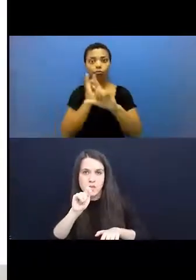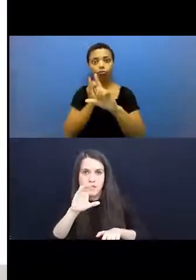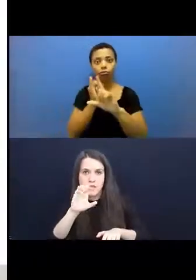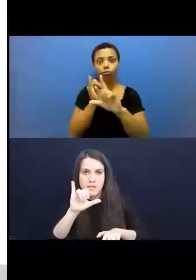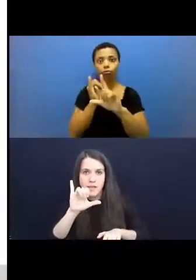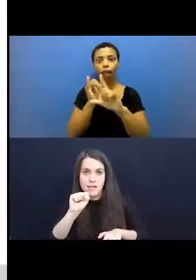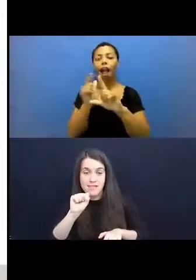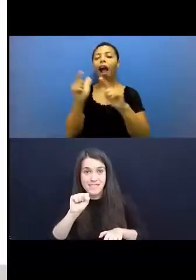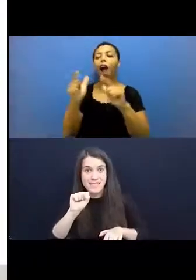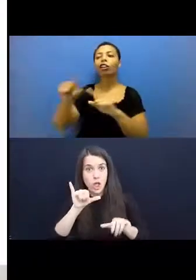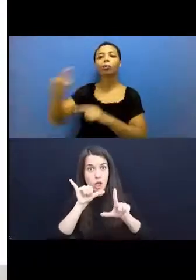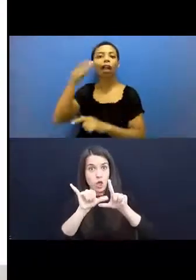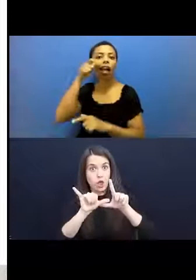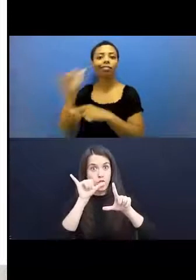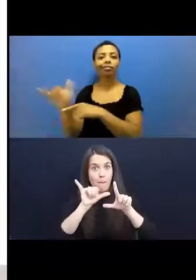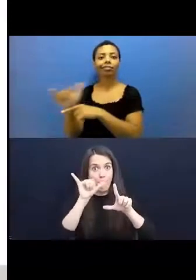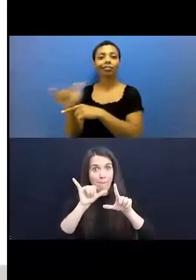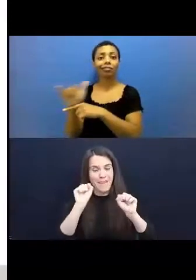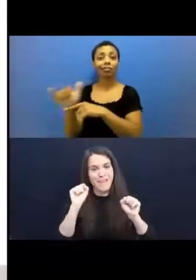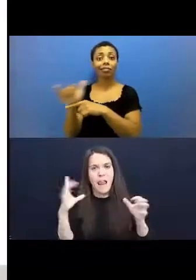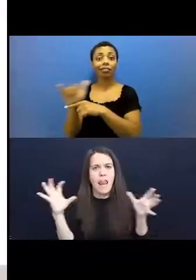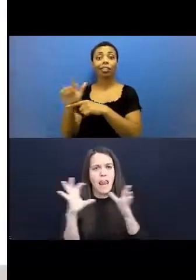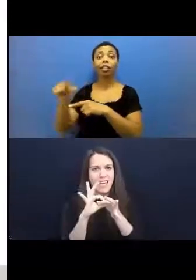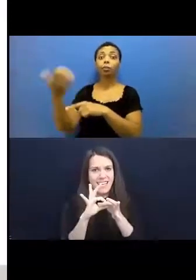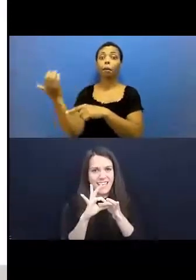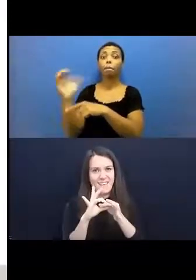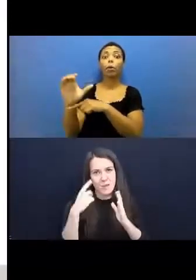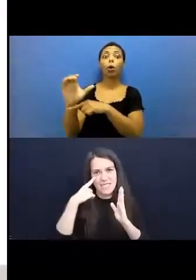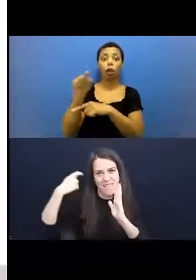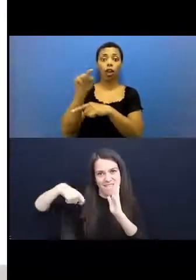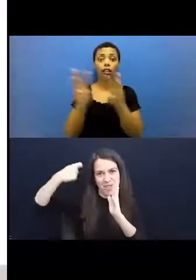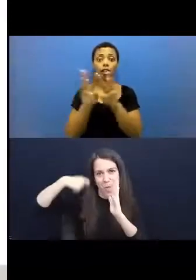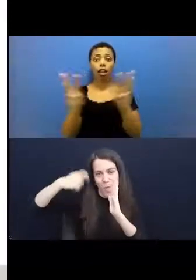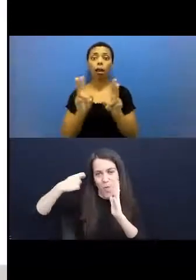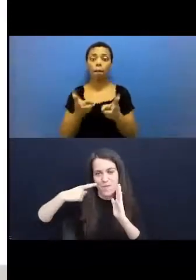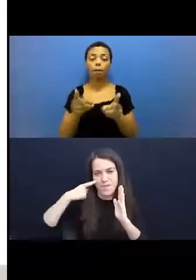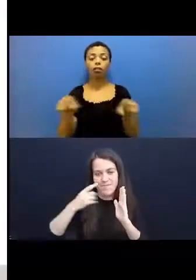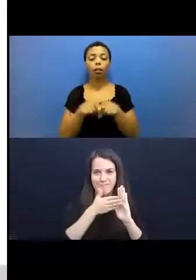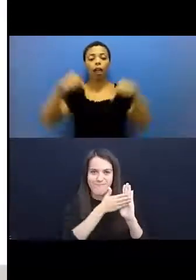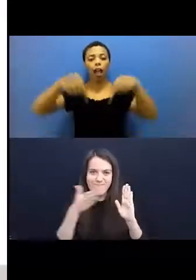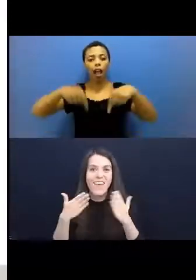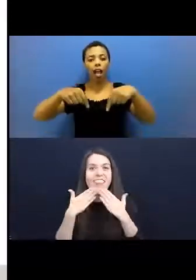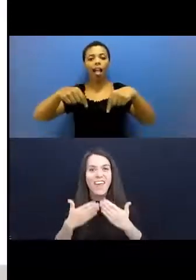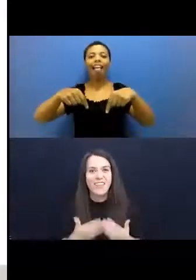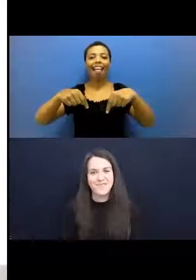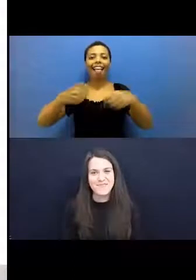also post the link to the documentary in the chat. Thank you very much.